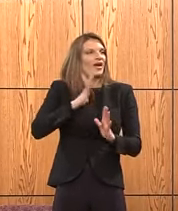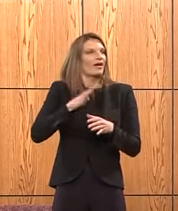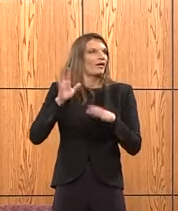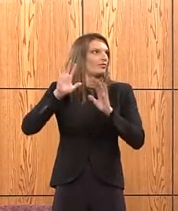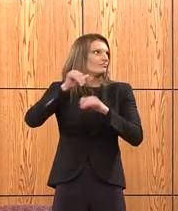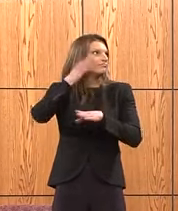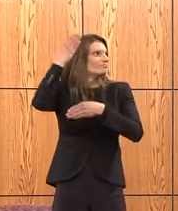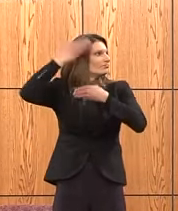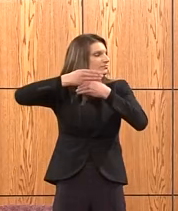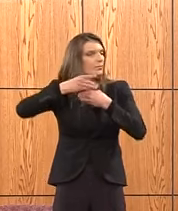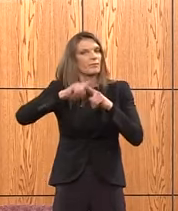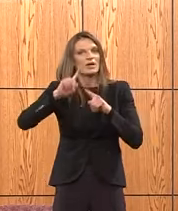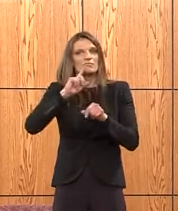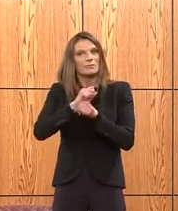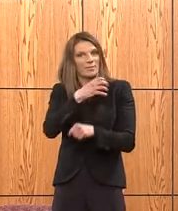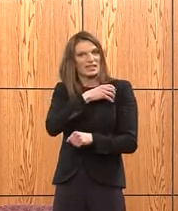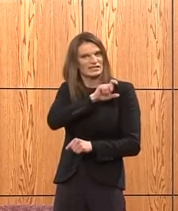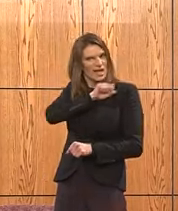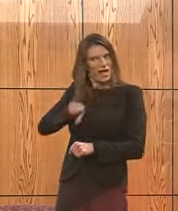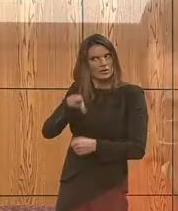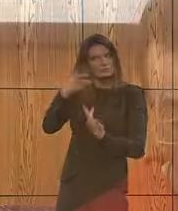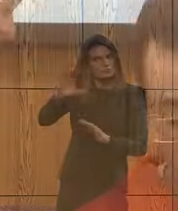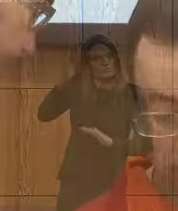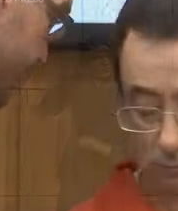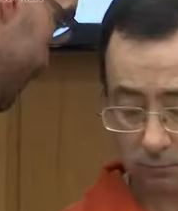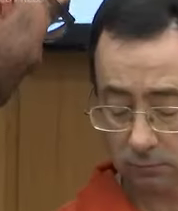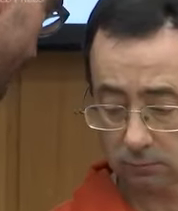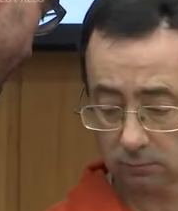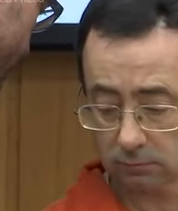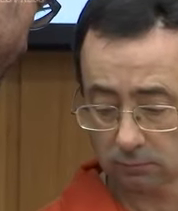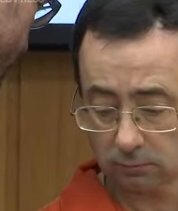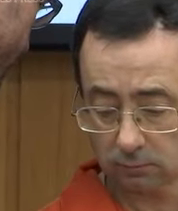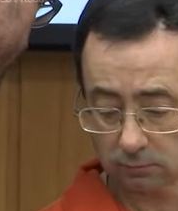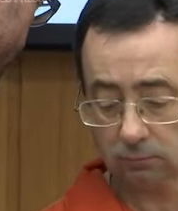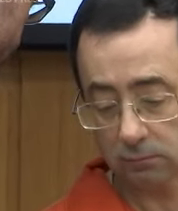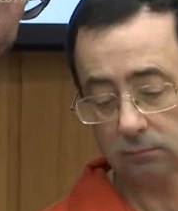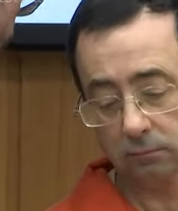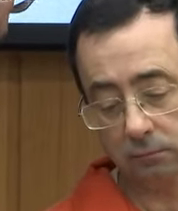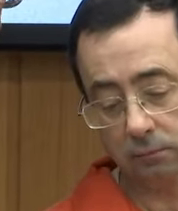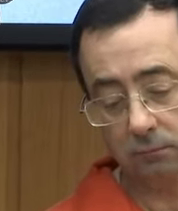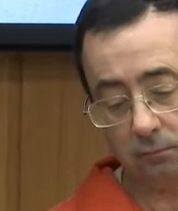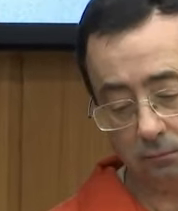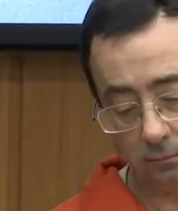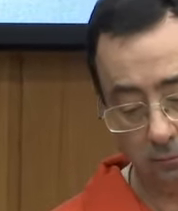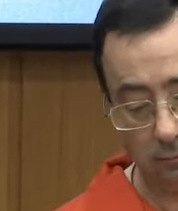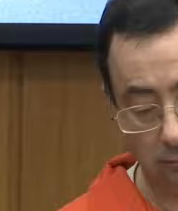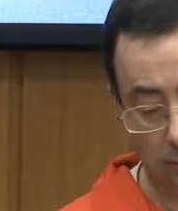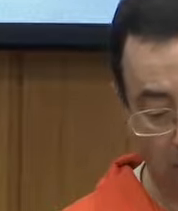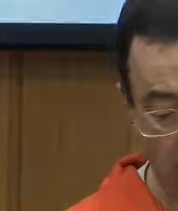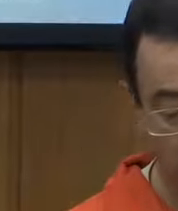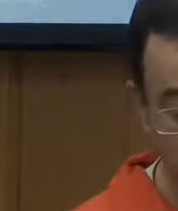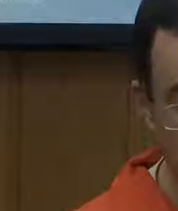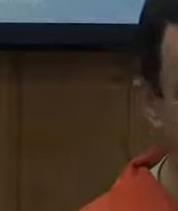asked about it by police officers during the 2016 investigation into Nassar, he lied about that.